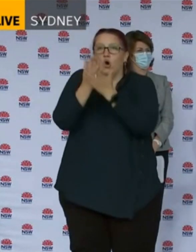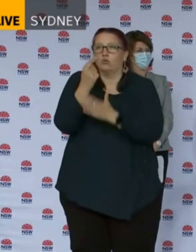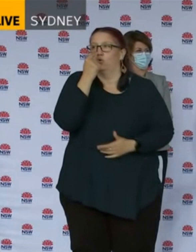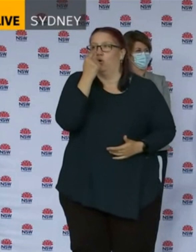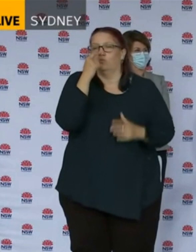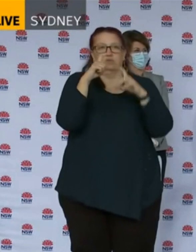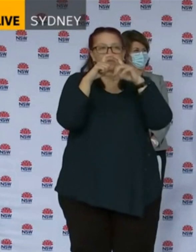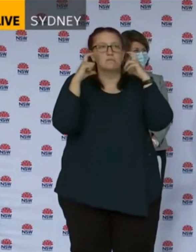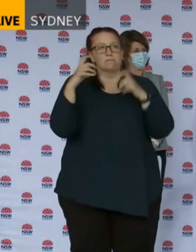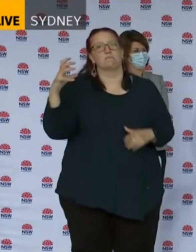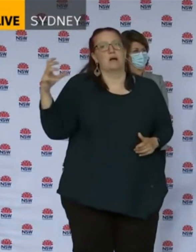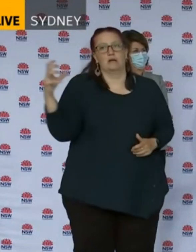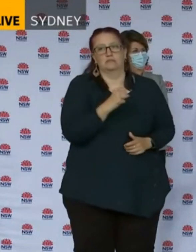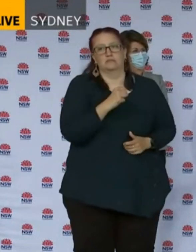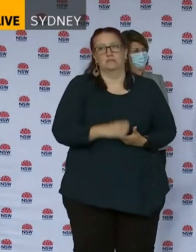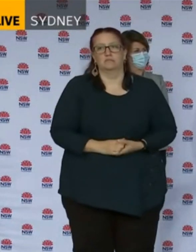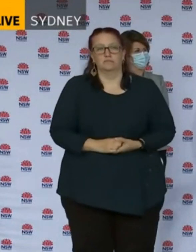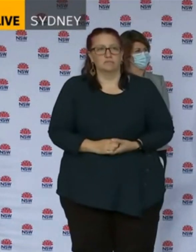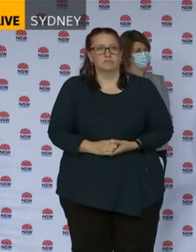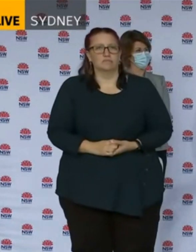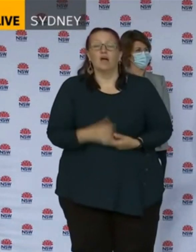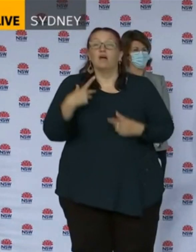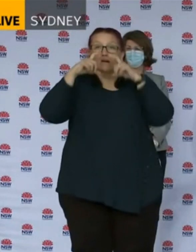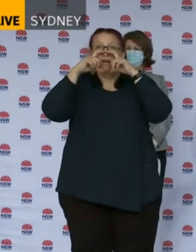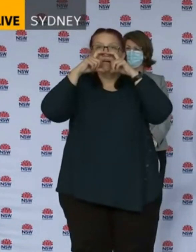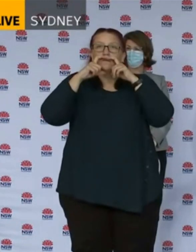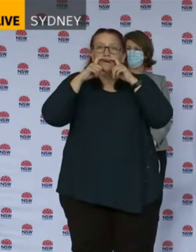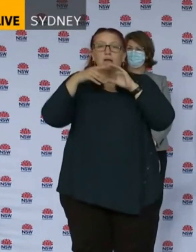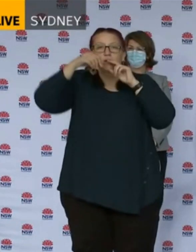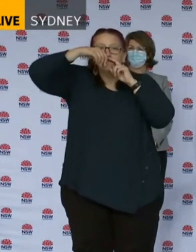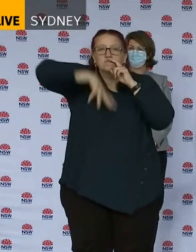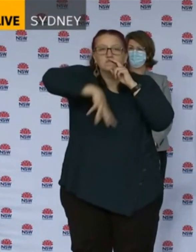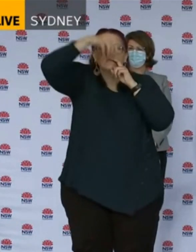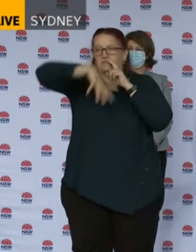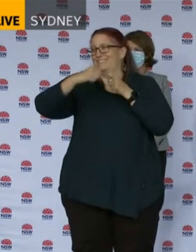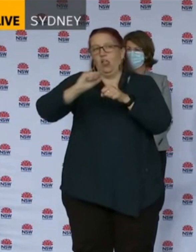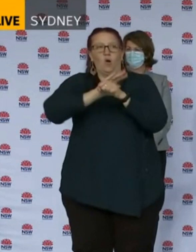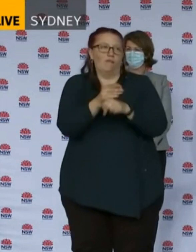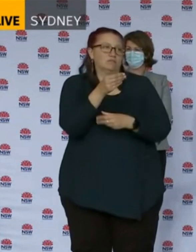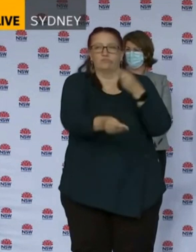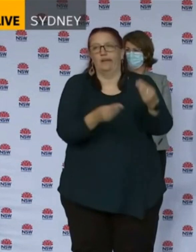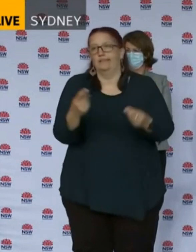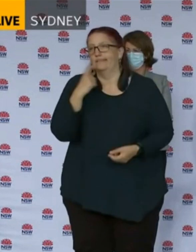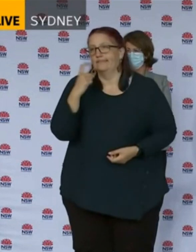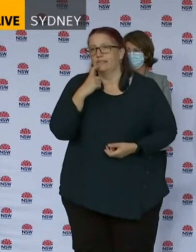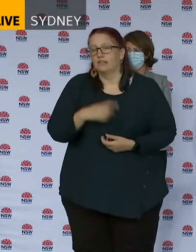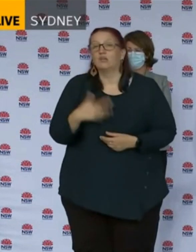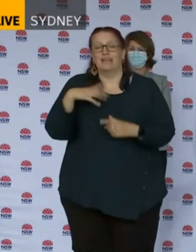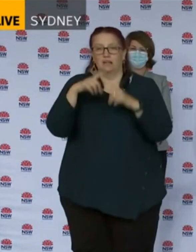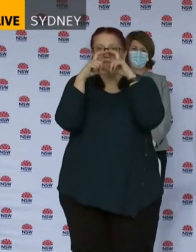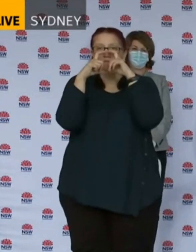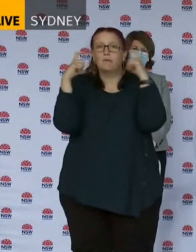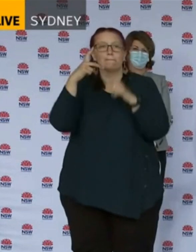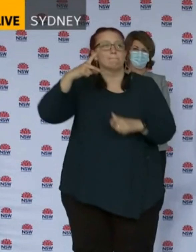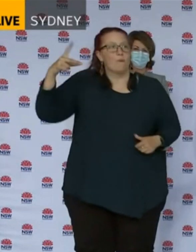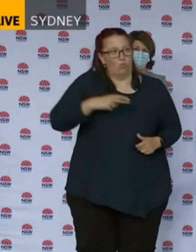the mask is not fitting adequately. So that does afford us the greatest protection when those masks cover the nose